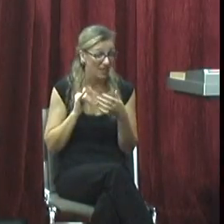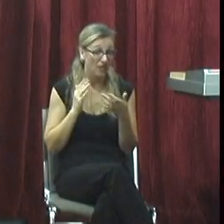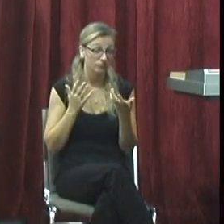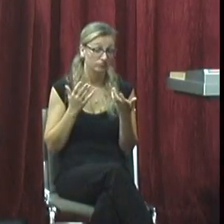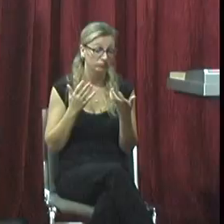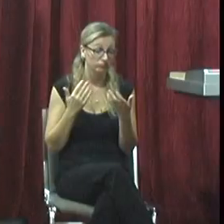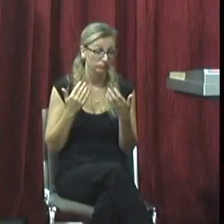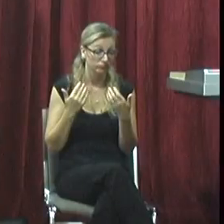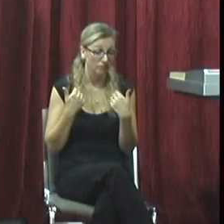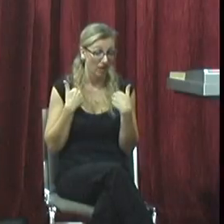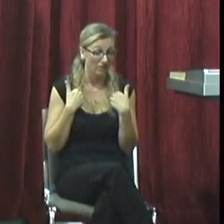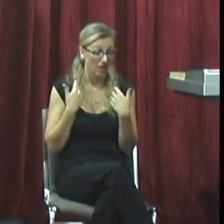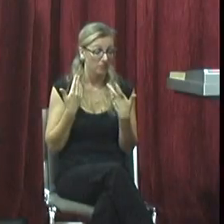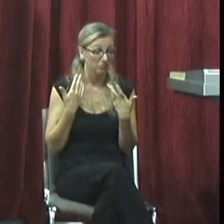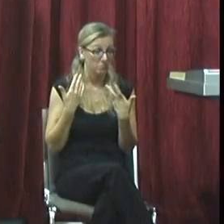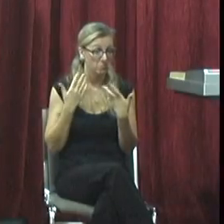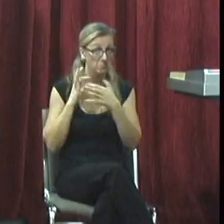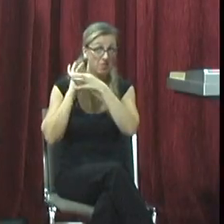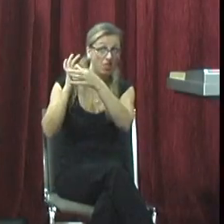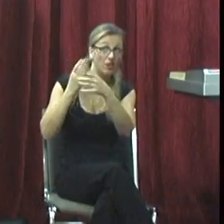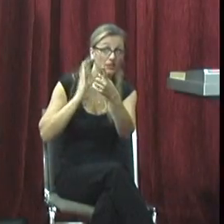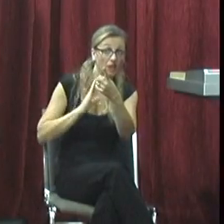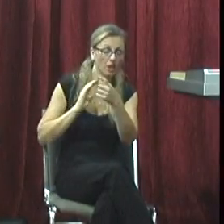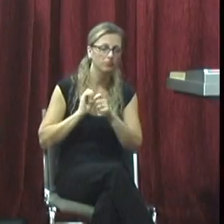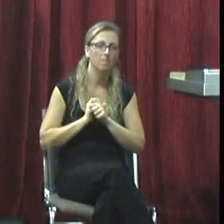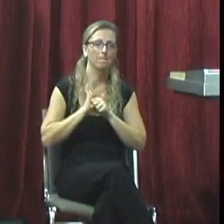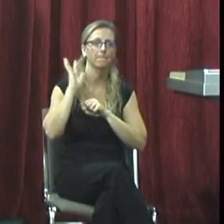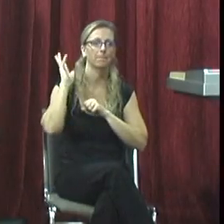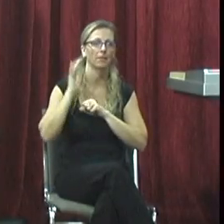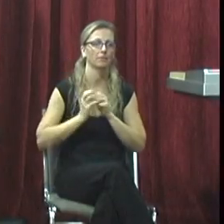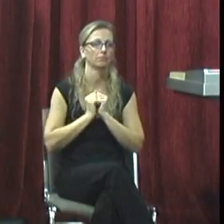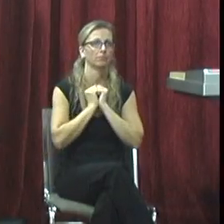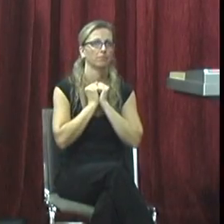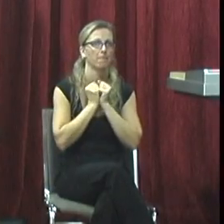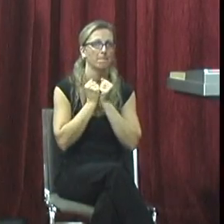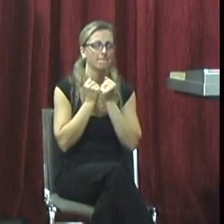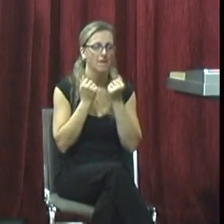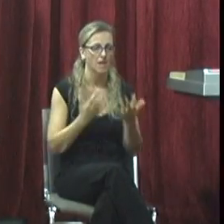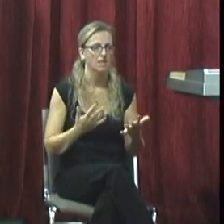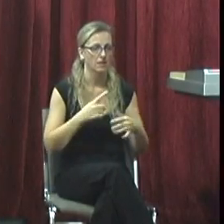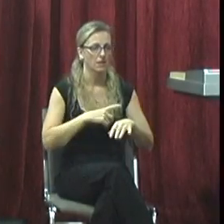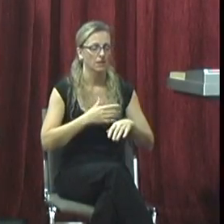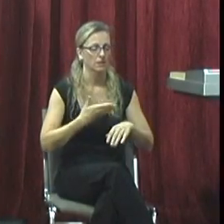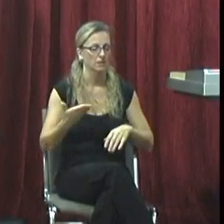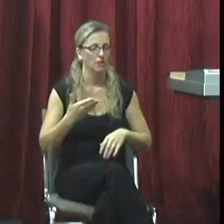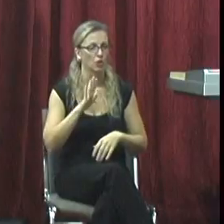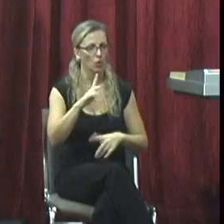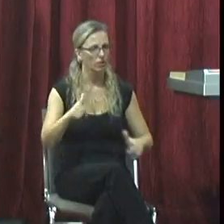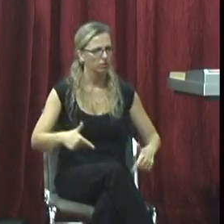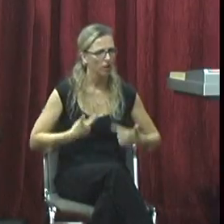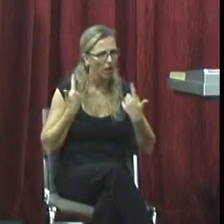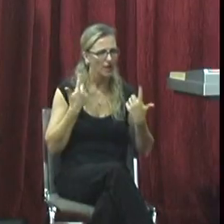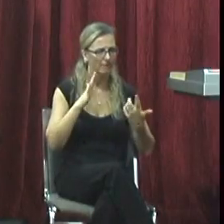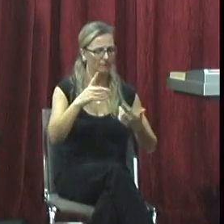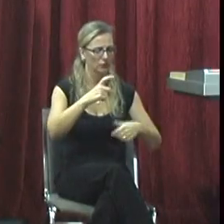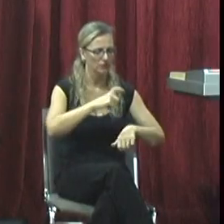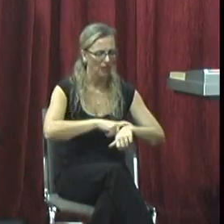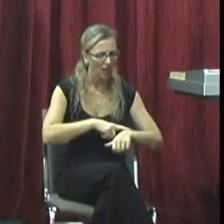Well, plenty. Your life, your time, your